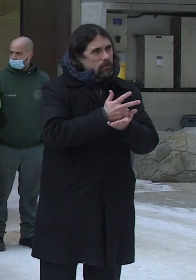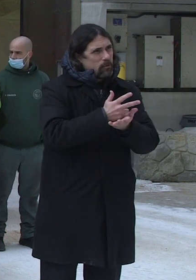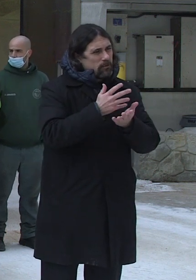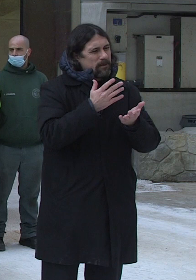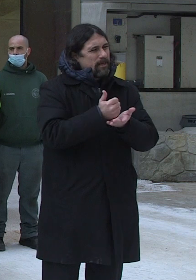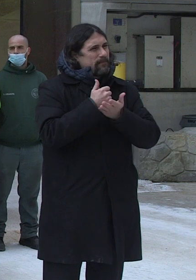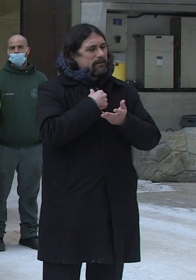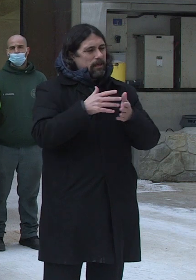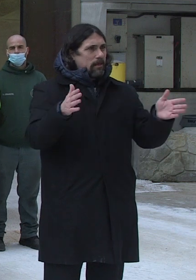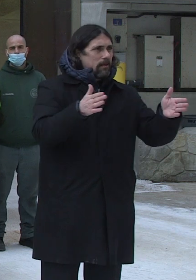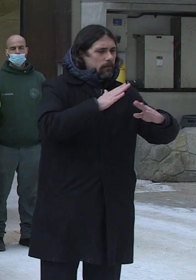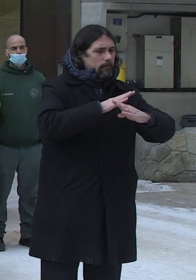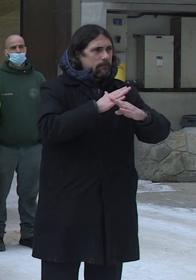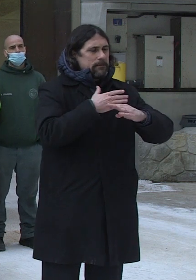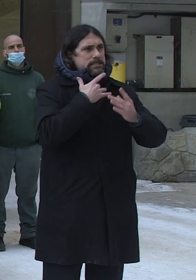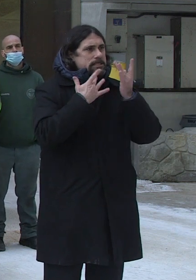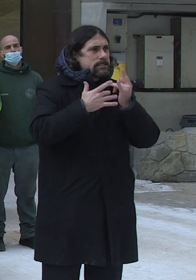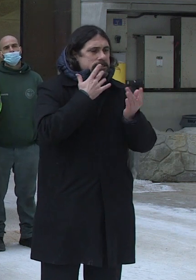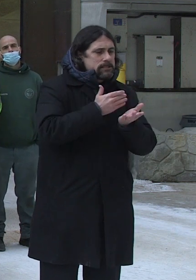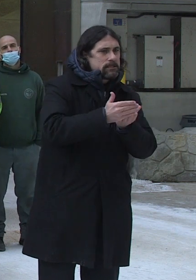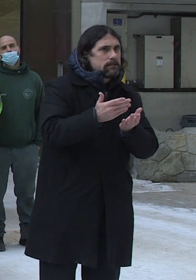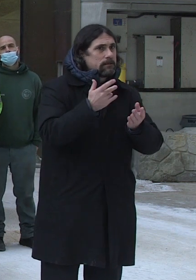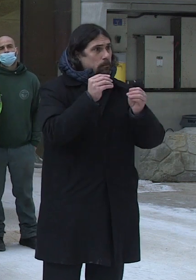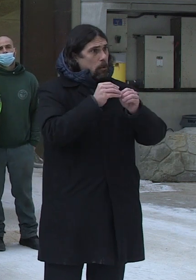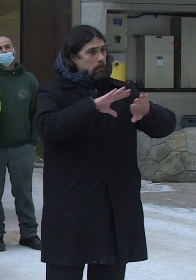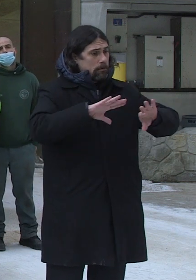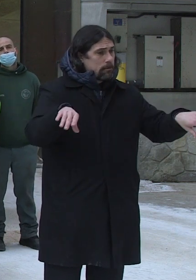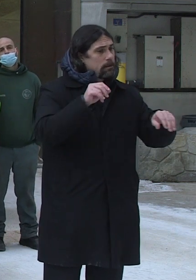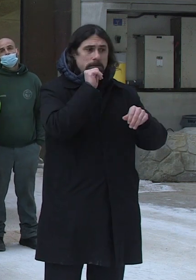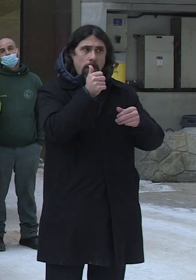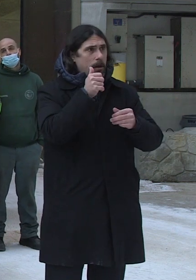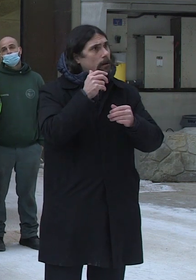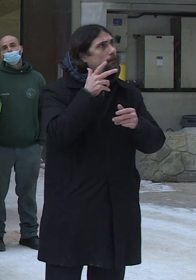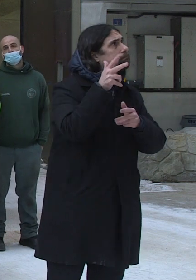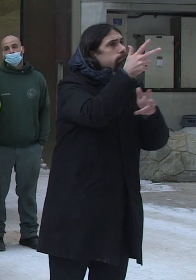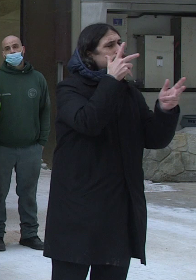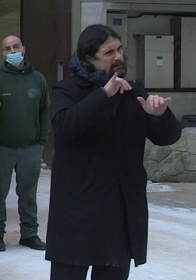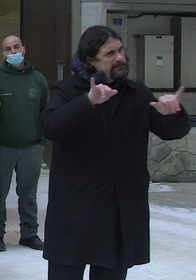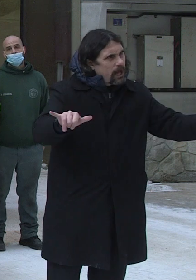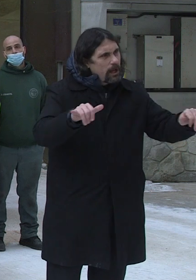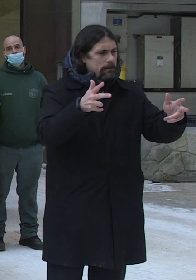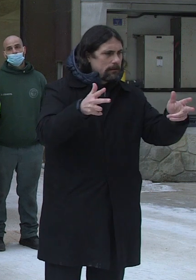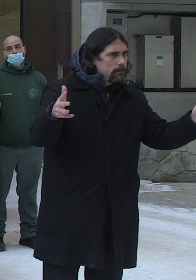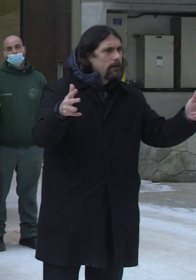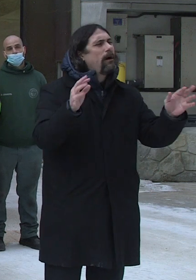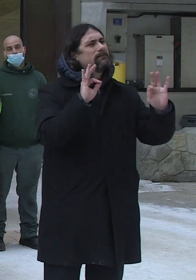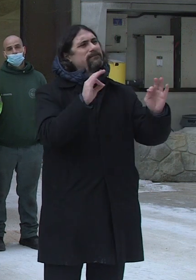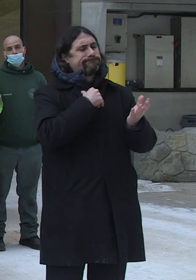how these pieces of equipment will get around. But aside from that, we have been out already trying to pre-treat some of those tougher areas of the city to be in